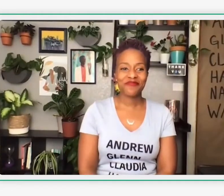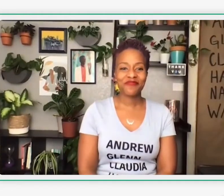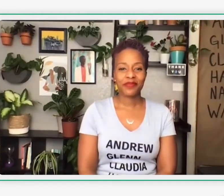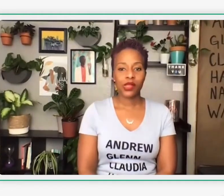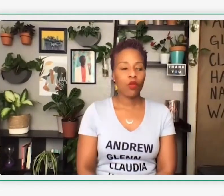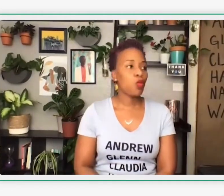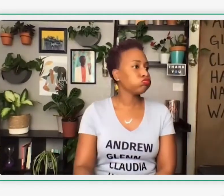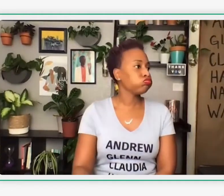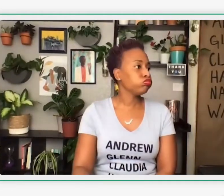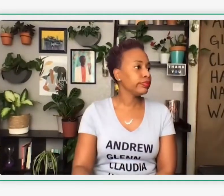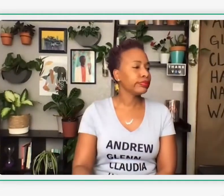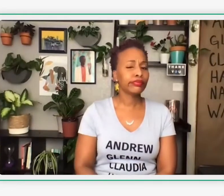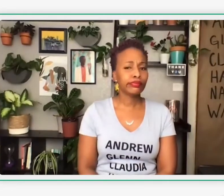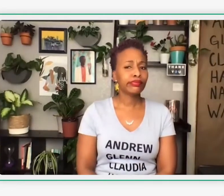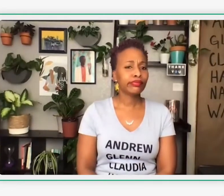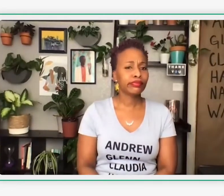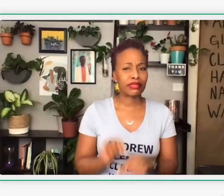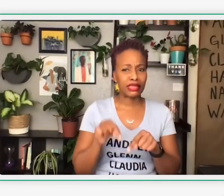Next slide.